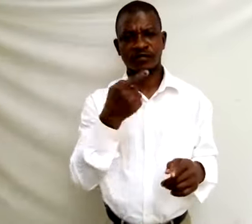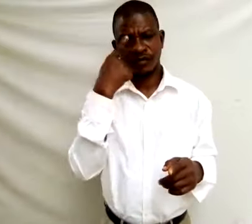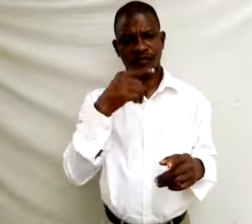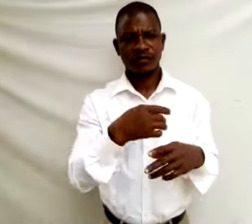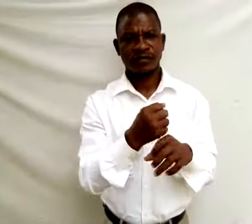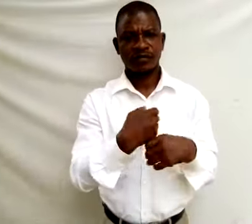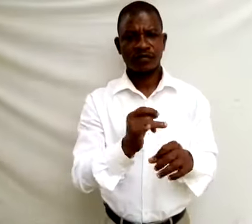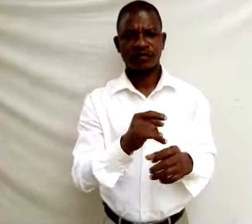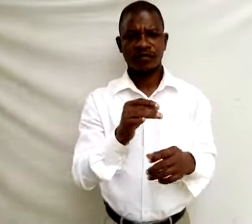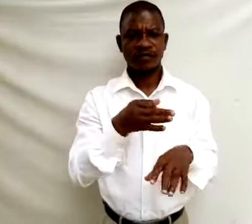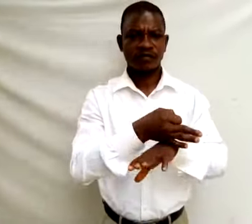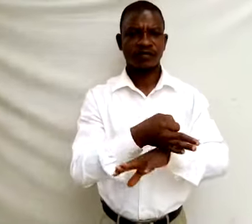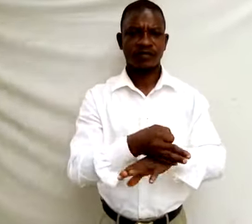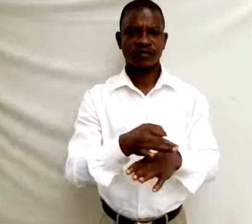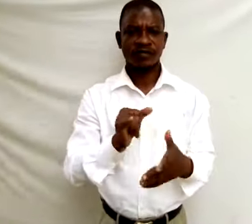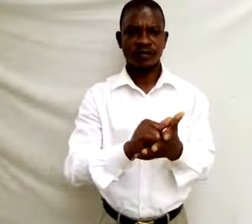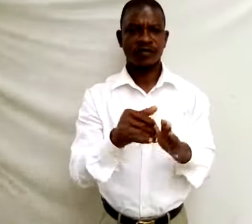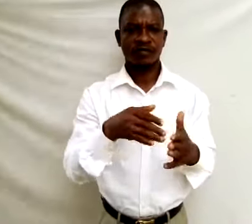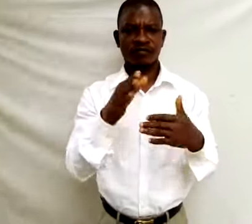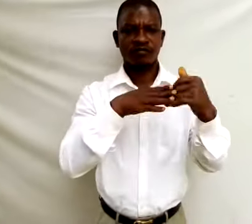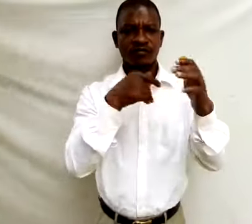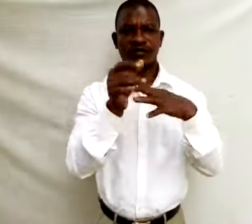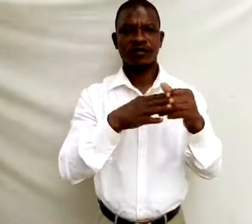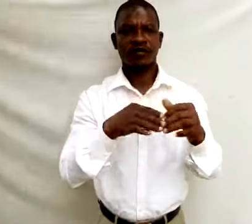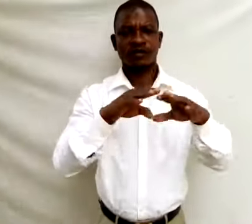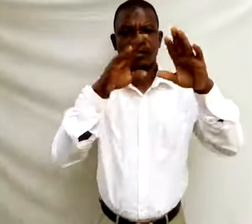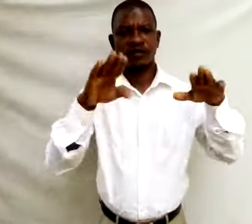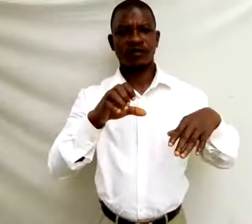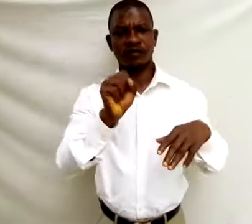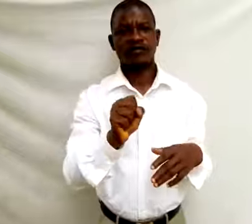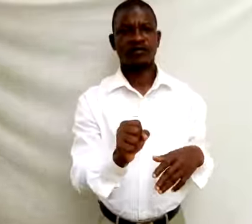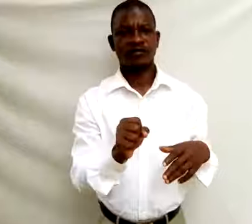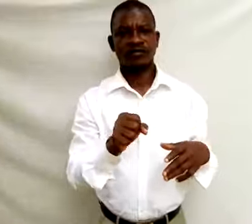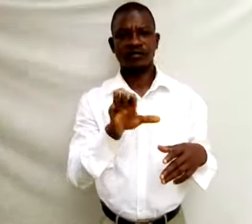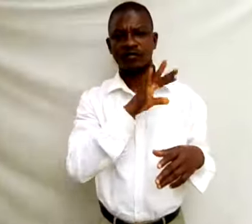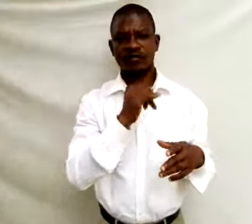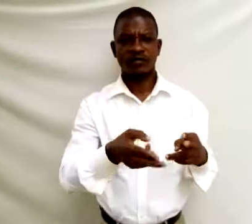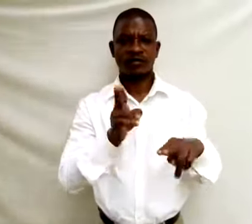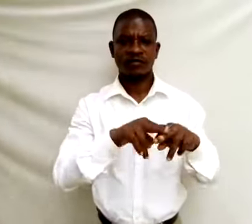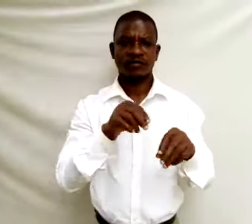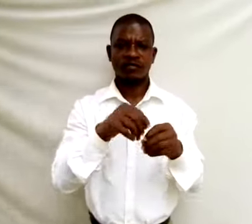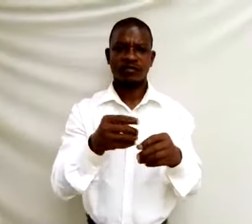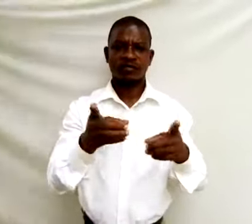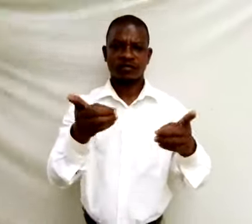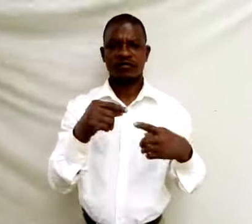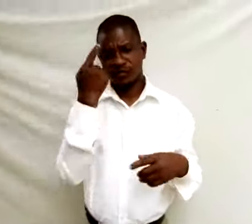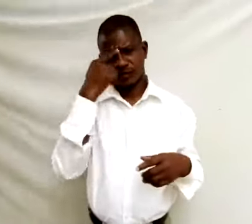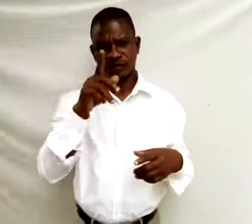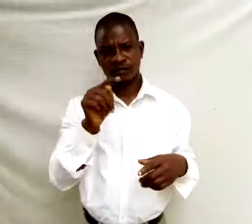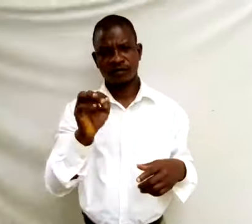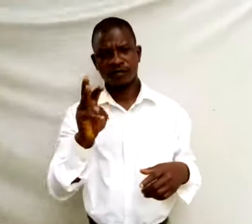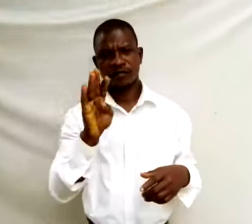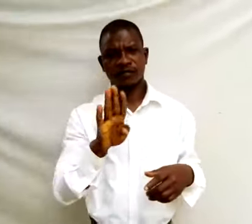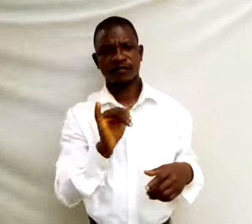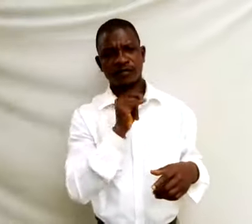making furniture and building houses. An increase in demand for timber in building